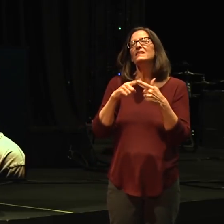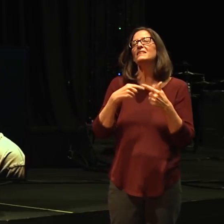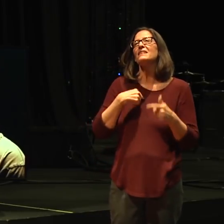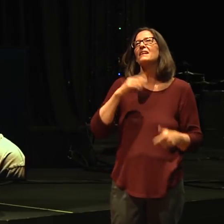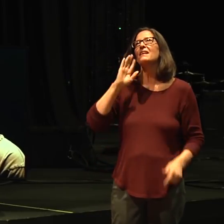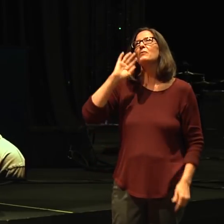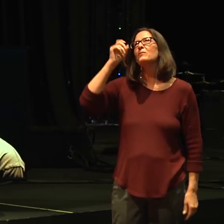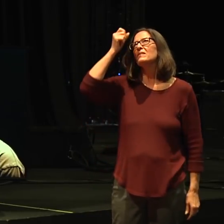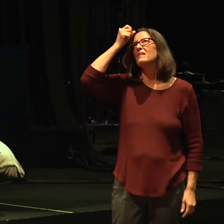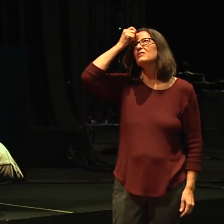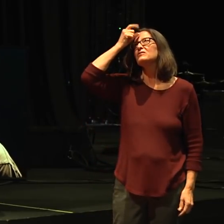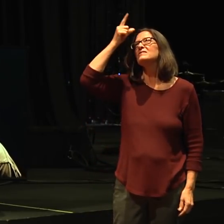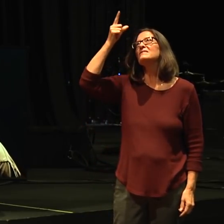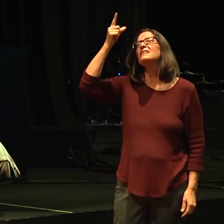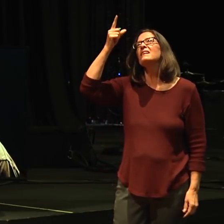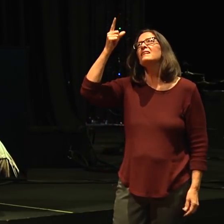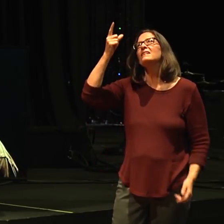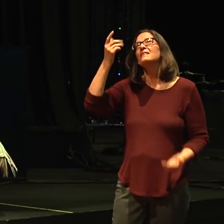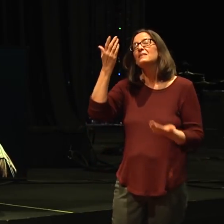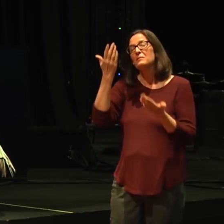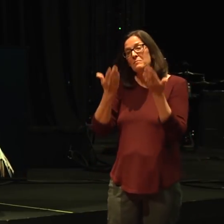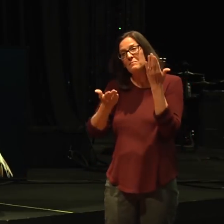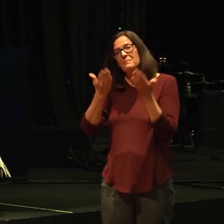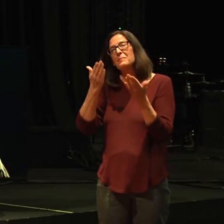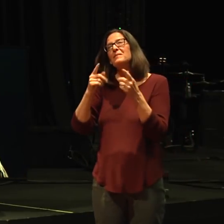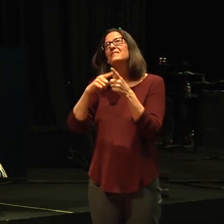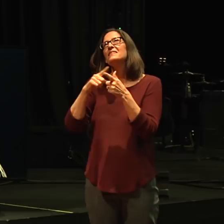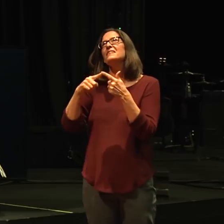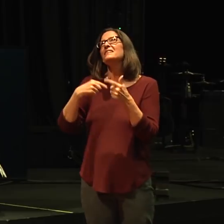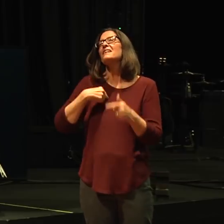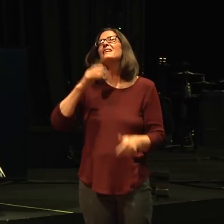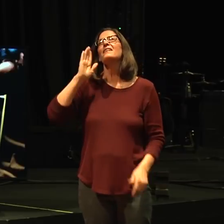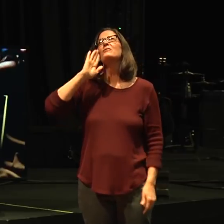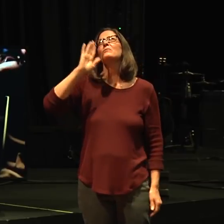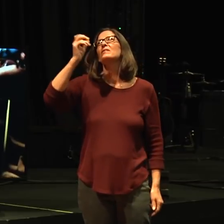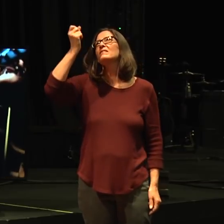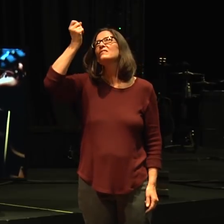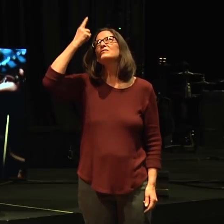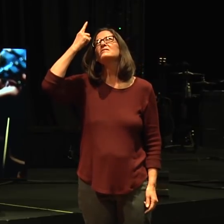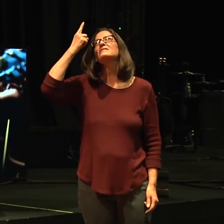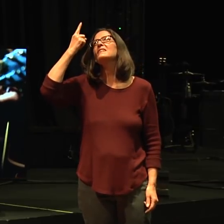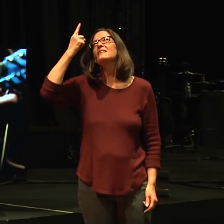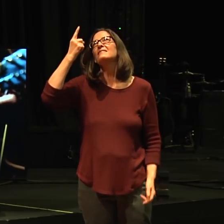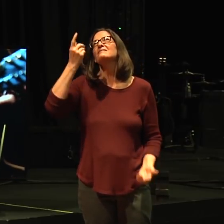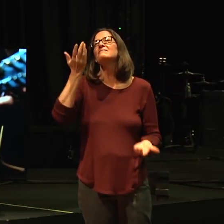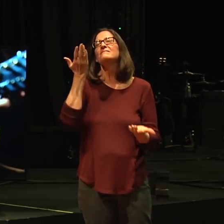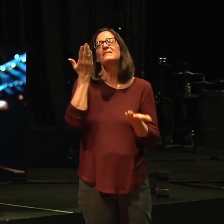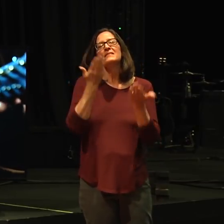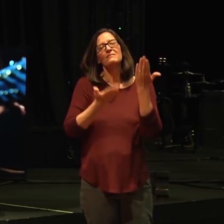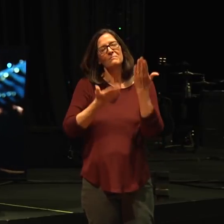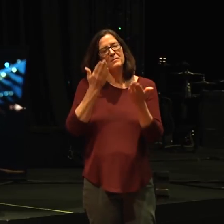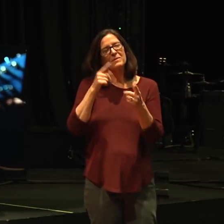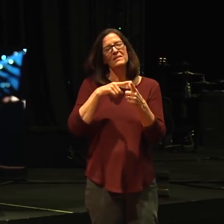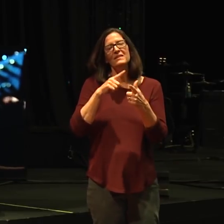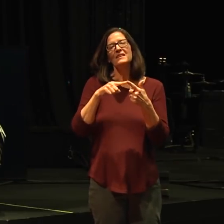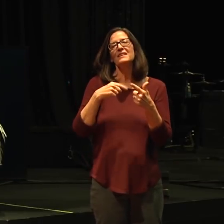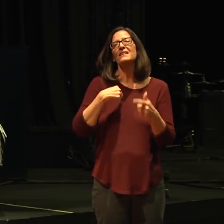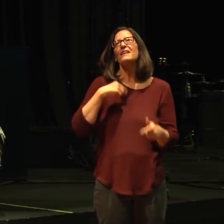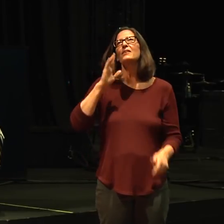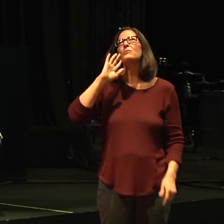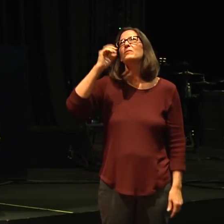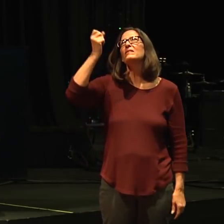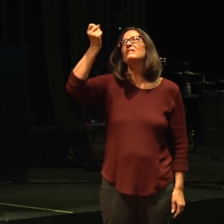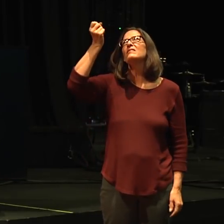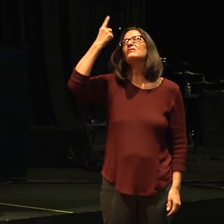Maybe then I'd understand. Maybe then I'd understand. Maybe then